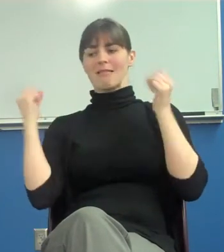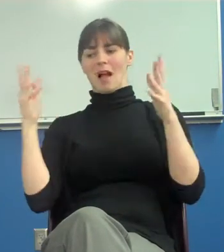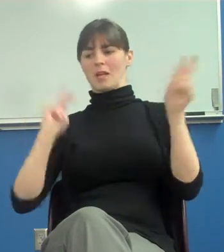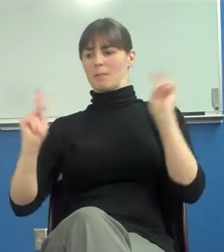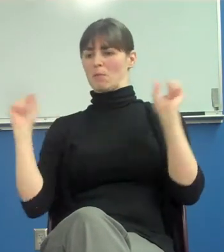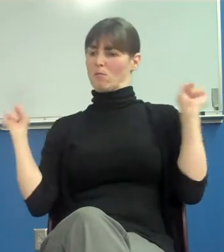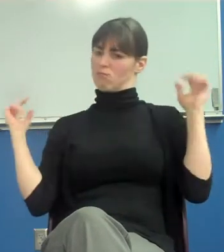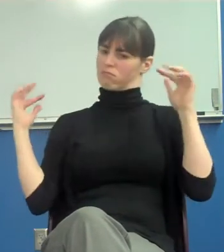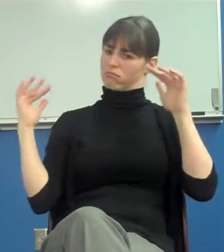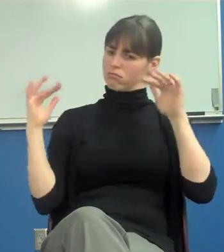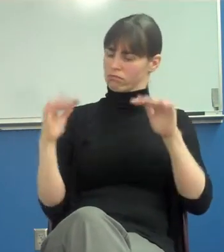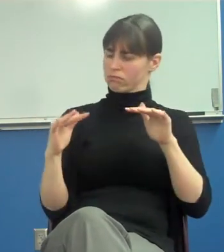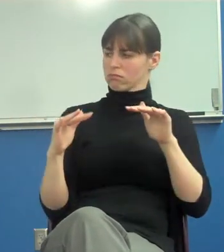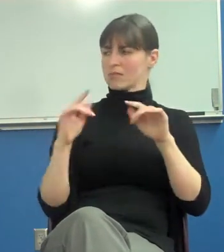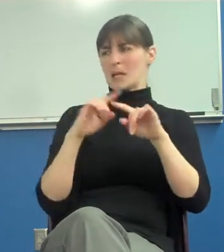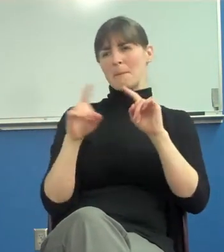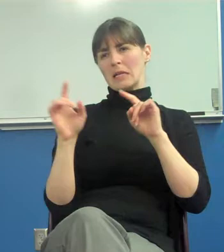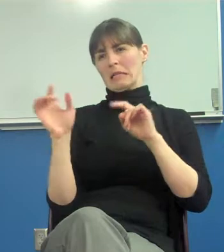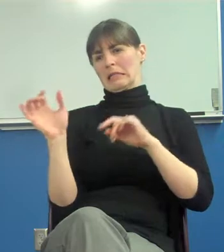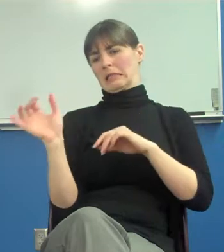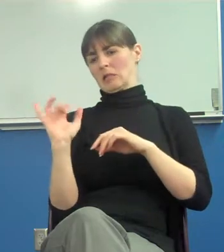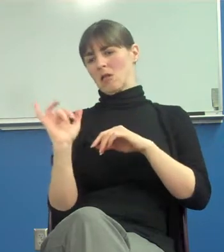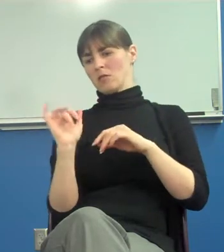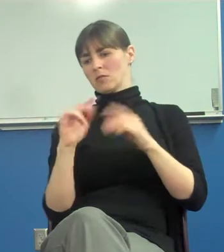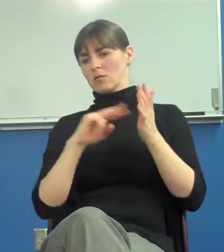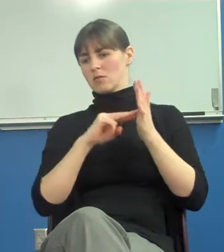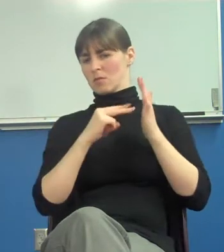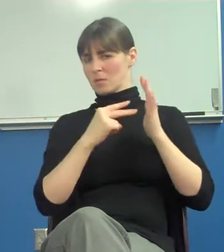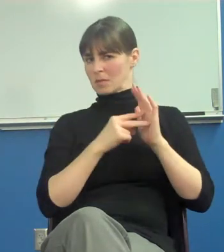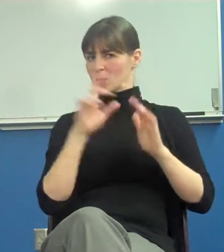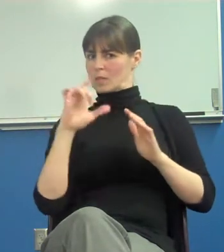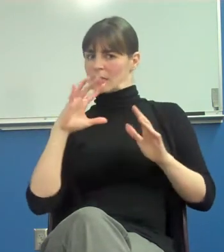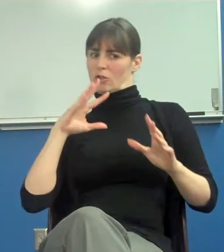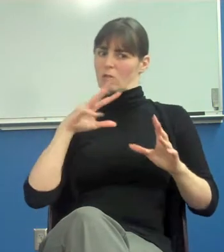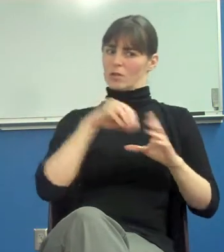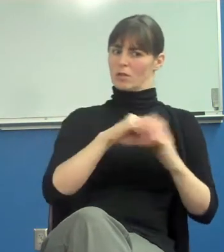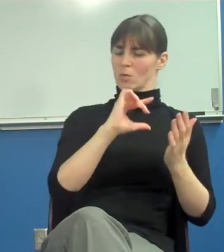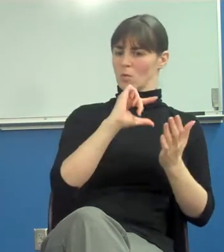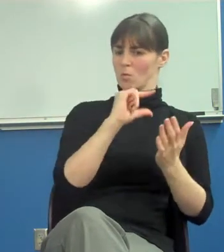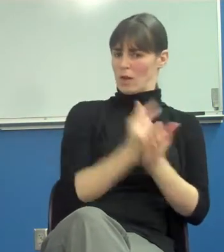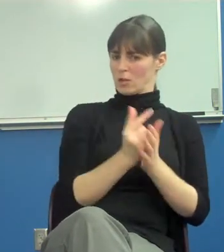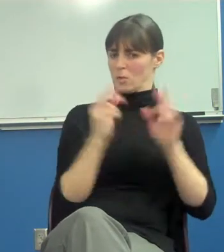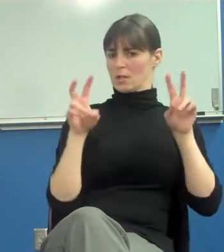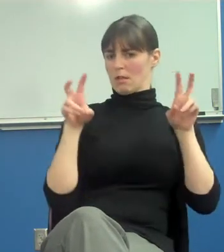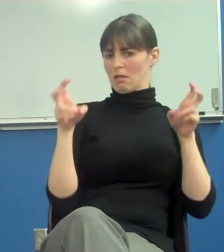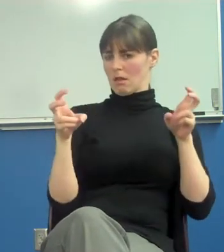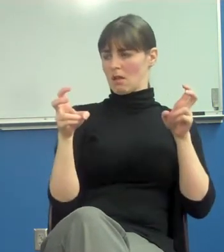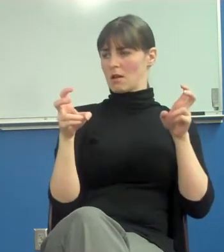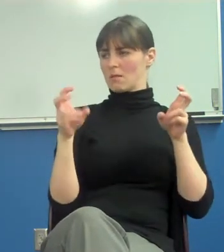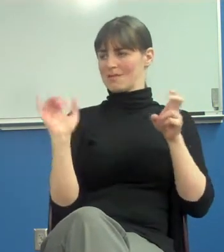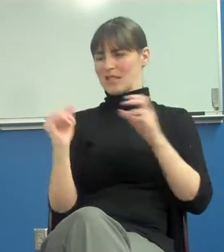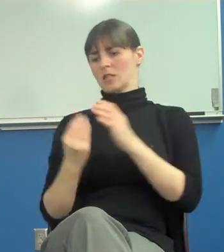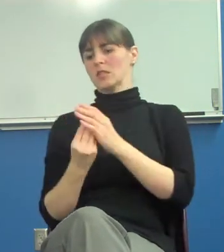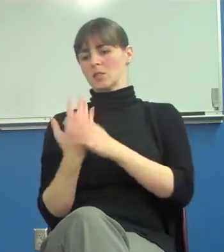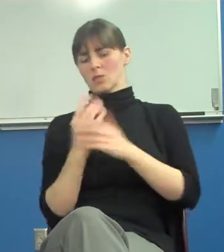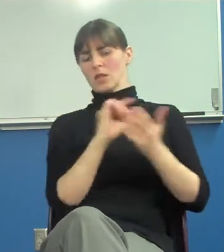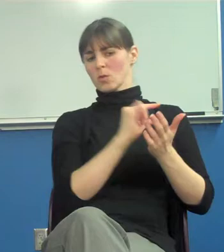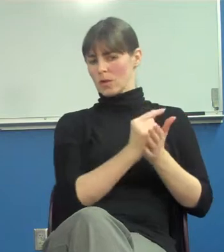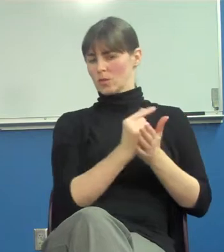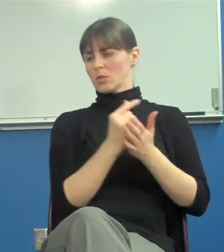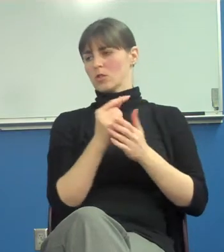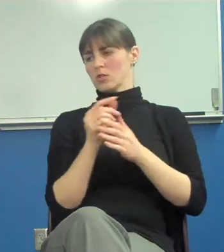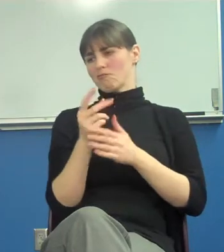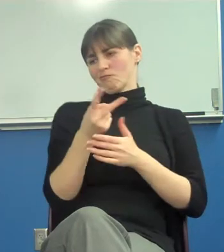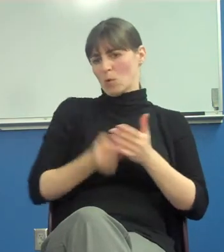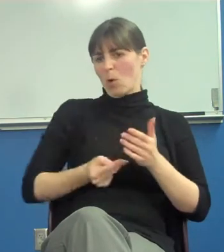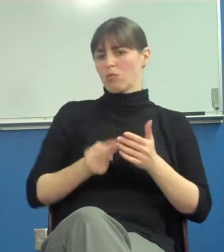there. However, that does also mean we need to include a graduation theme as well as a spring theme, because not everybody's graduating. So